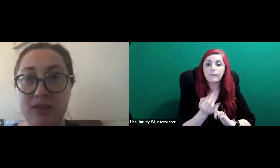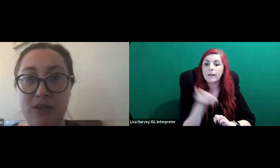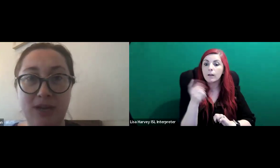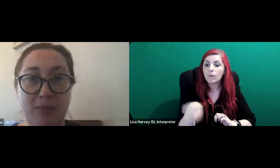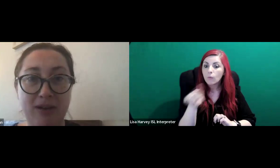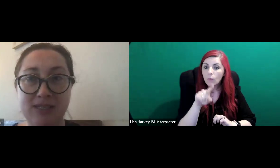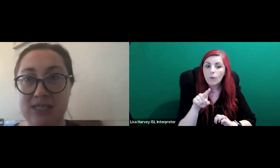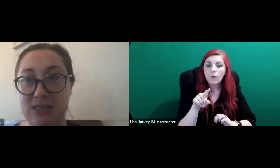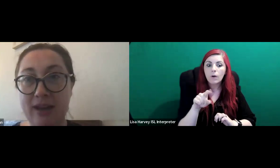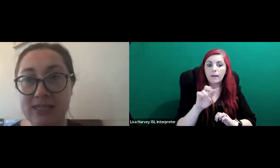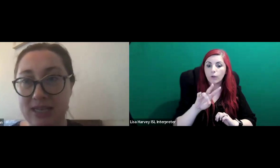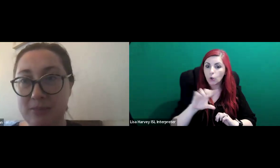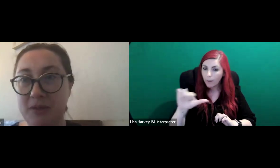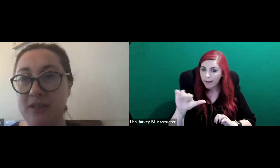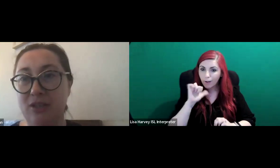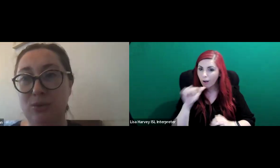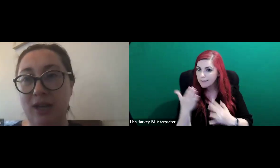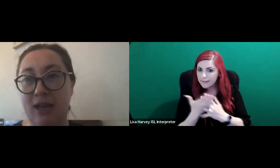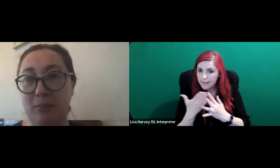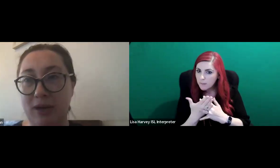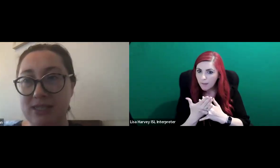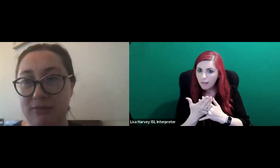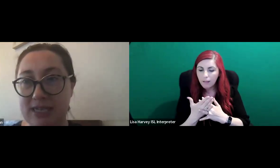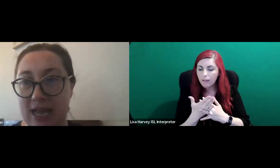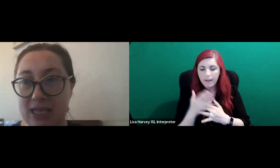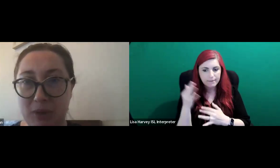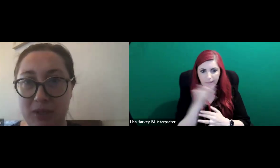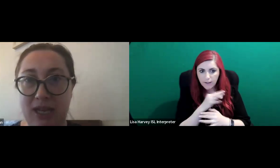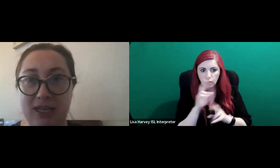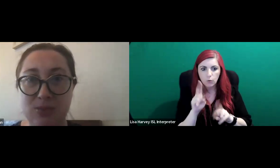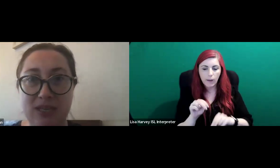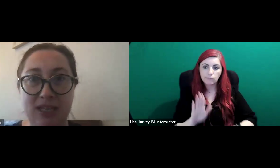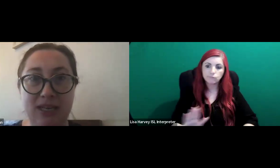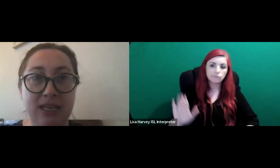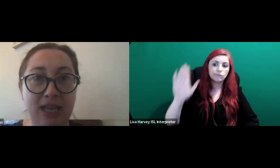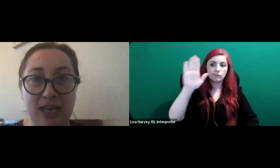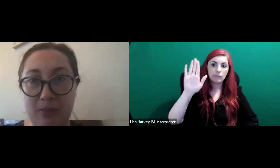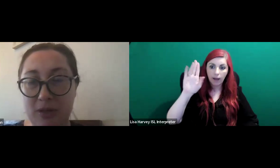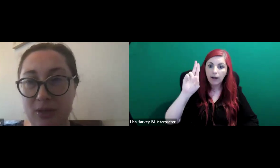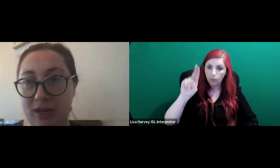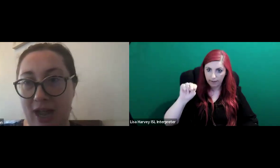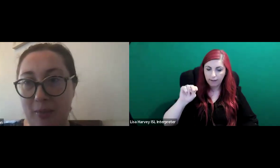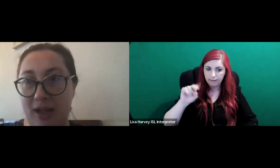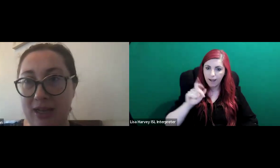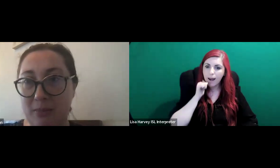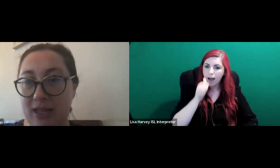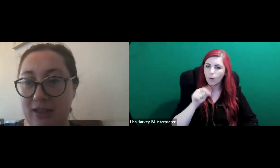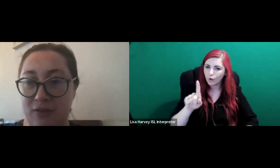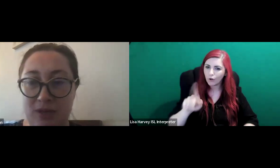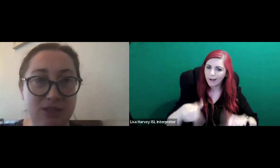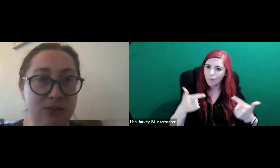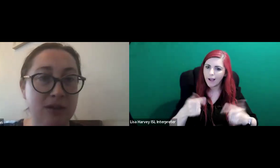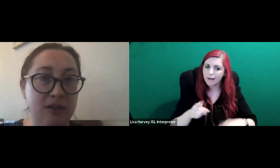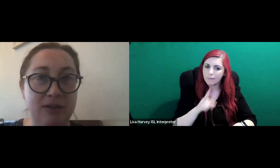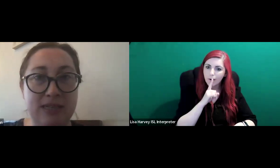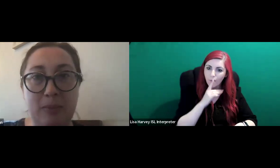for whom the Q&A box is not accessible, you can press the raise hand button and we can enable your camera and mic